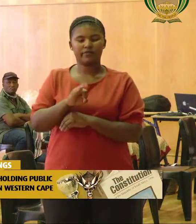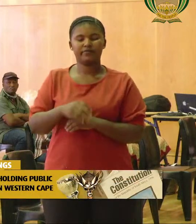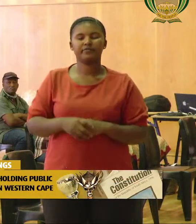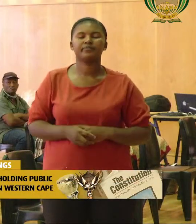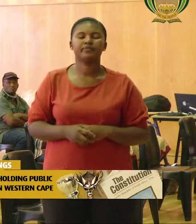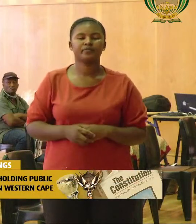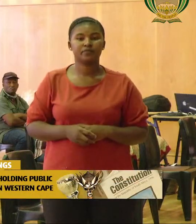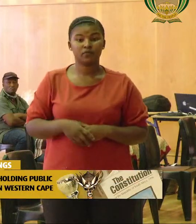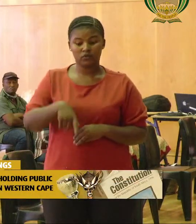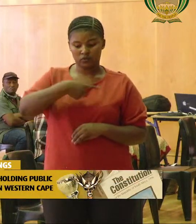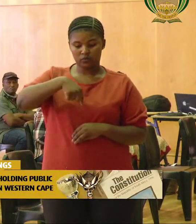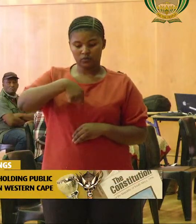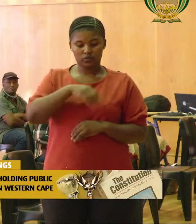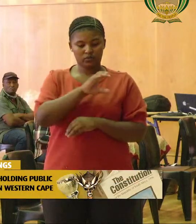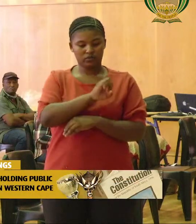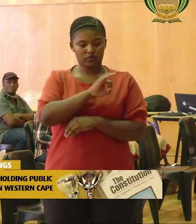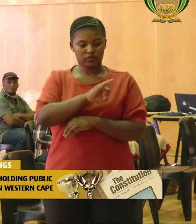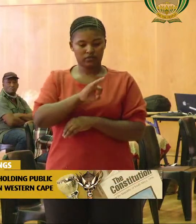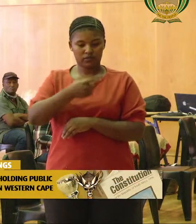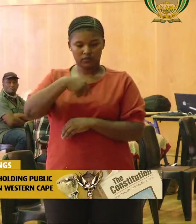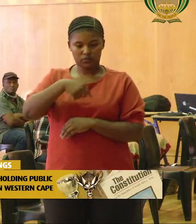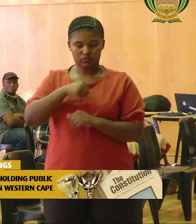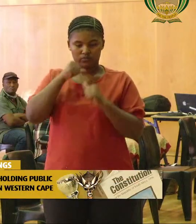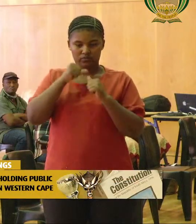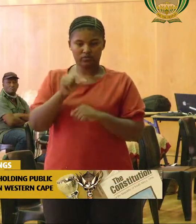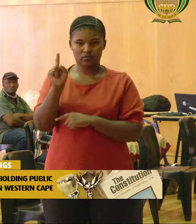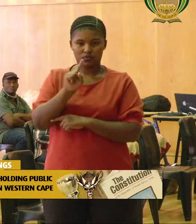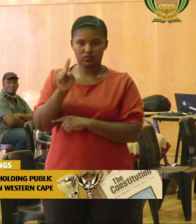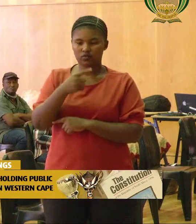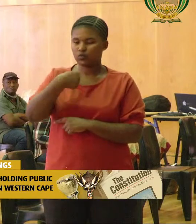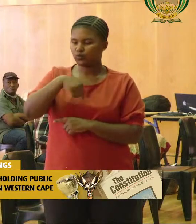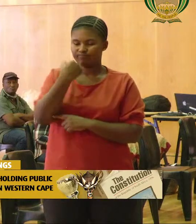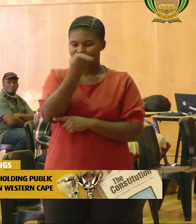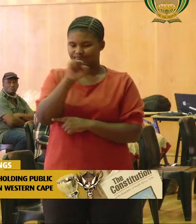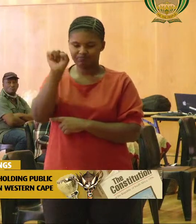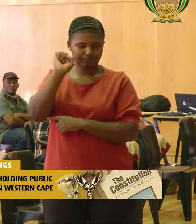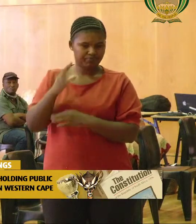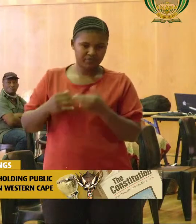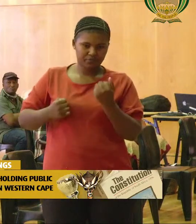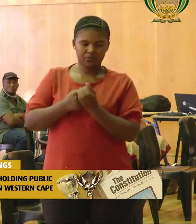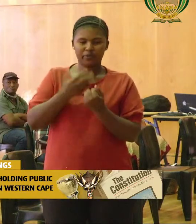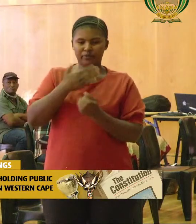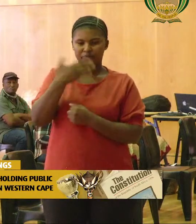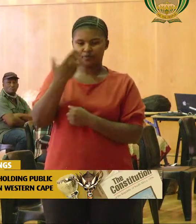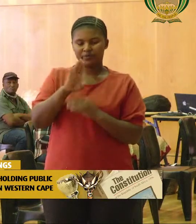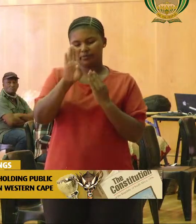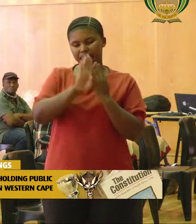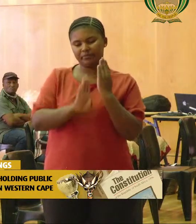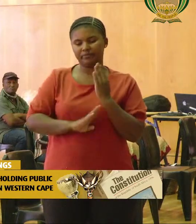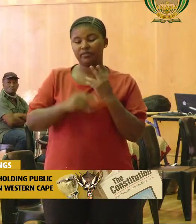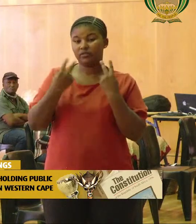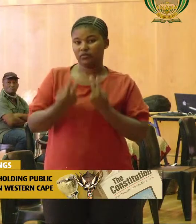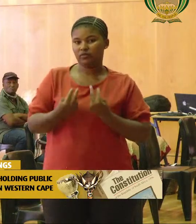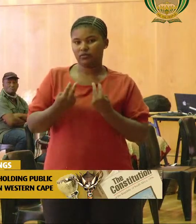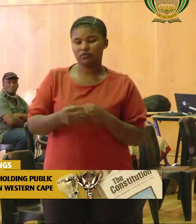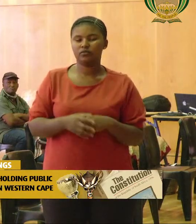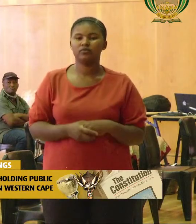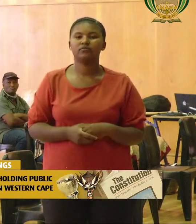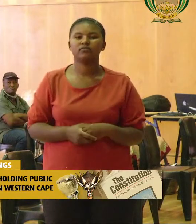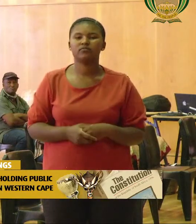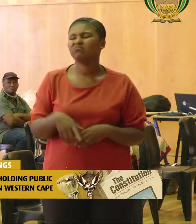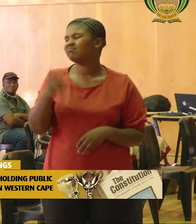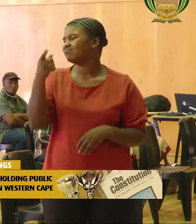CEFF istand sethu sitsho sithi asisupport le bill. And then ke bese zichilo